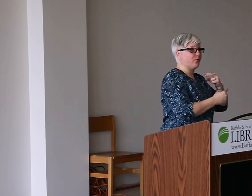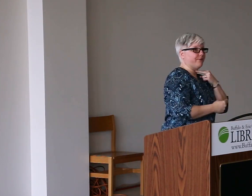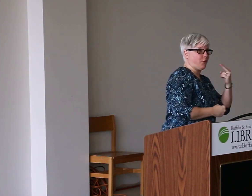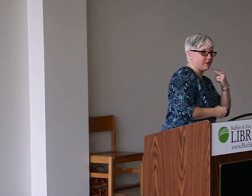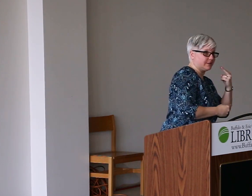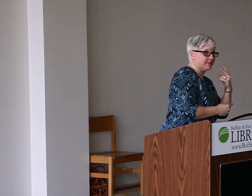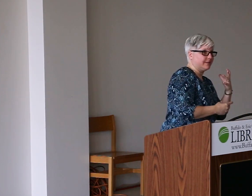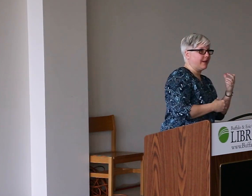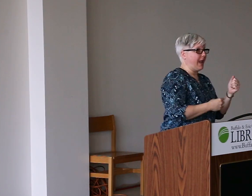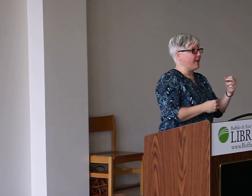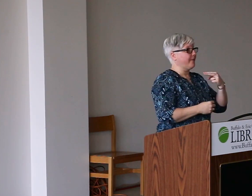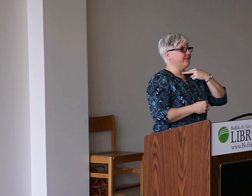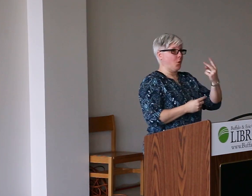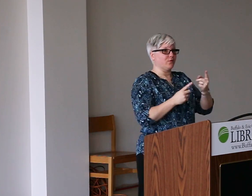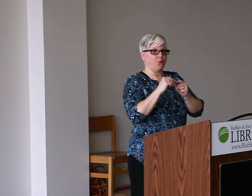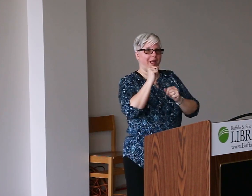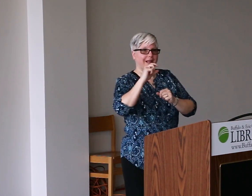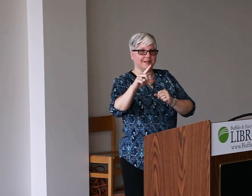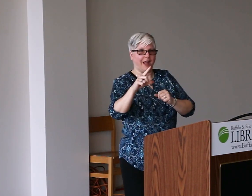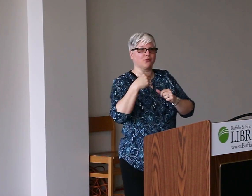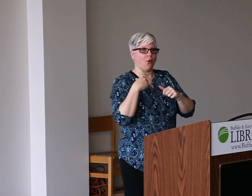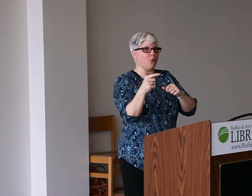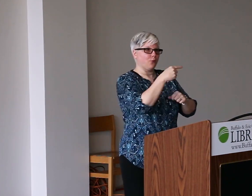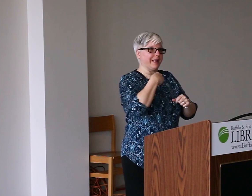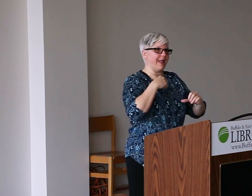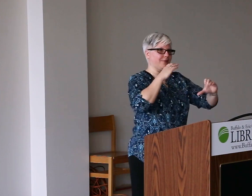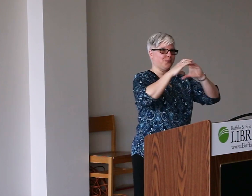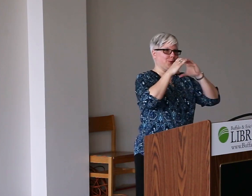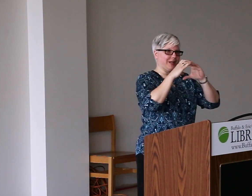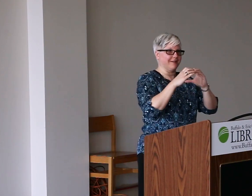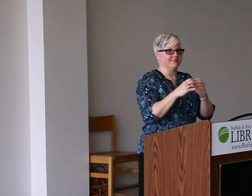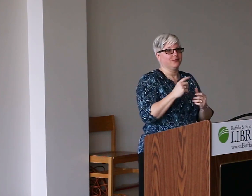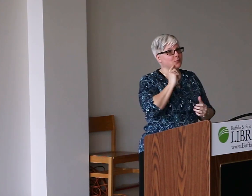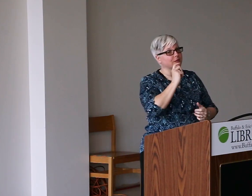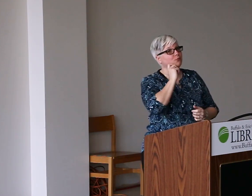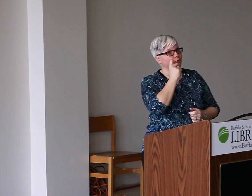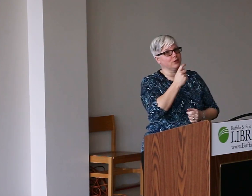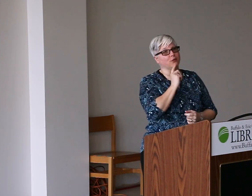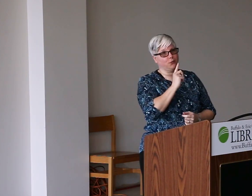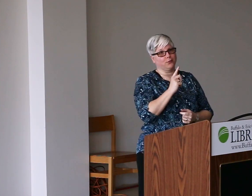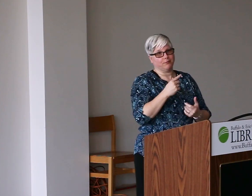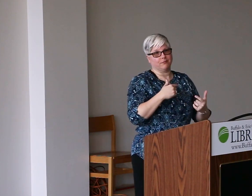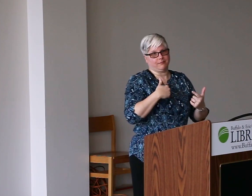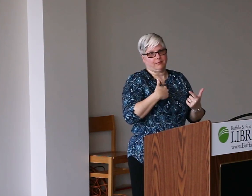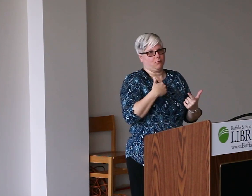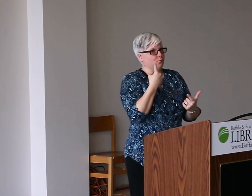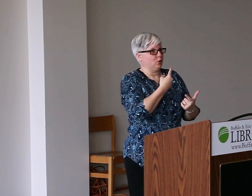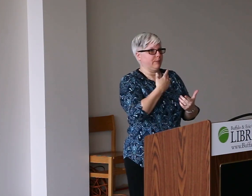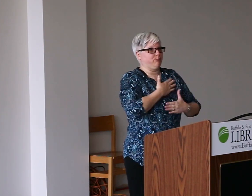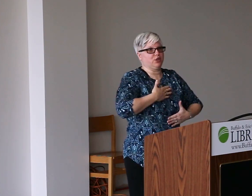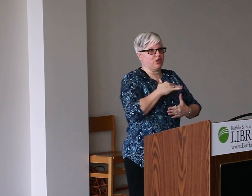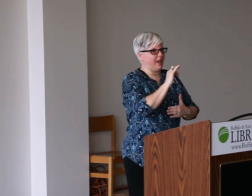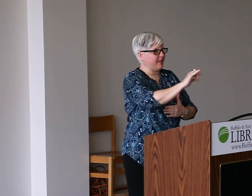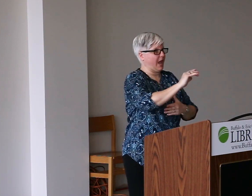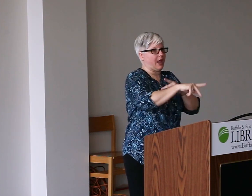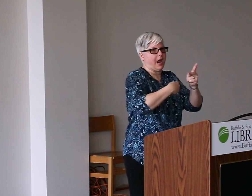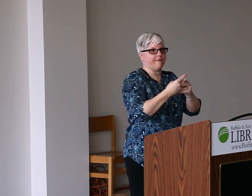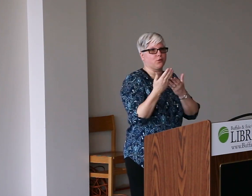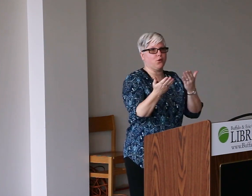between ASL and voiced English, and voiced English to ASL, so we can communicate. It's really cool. And we really